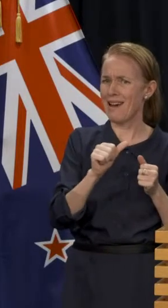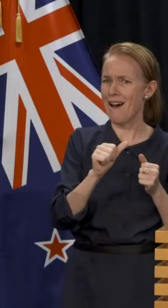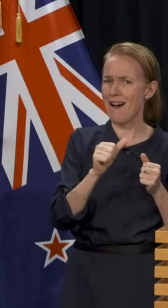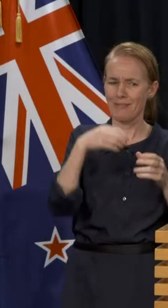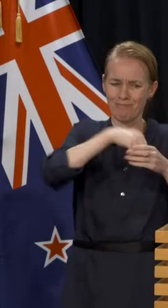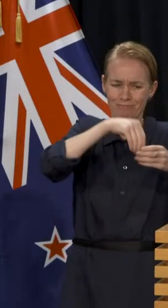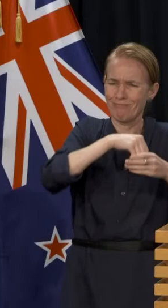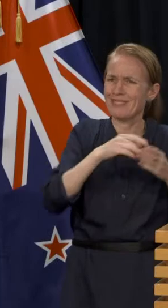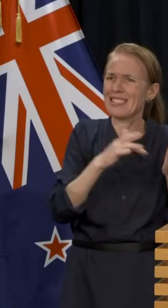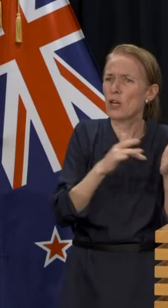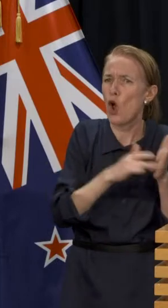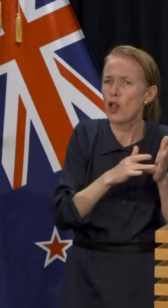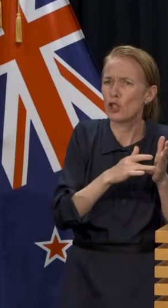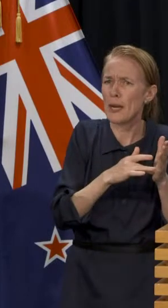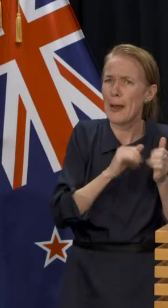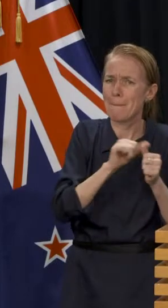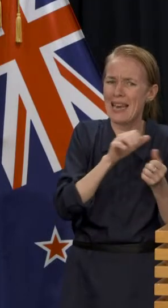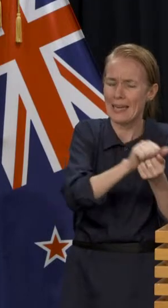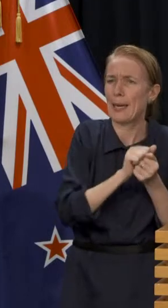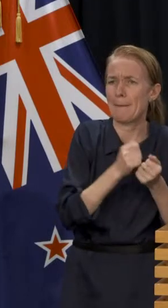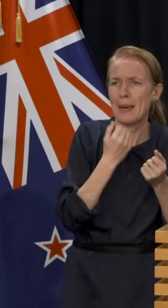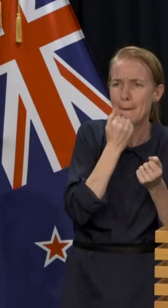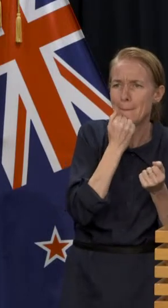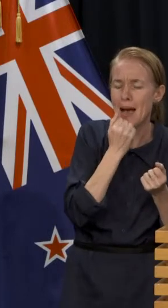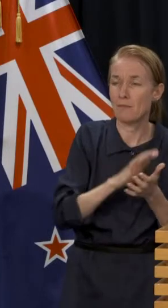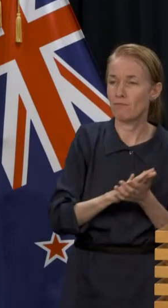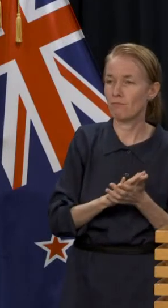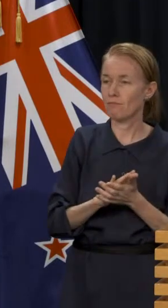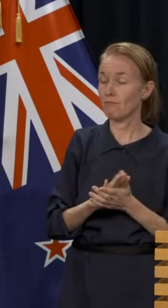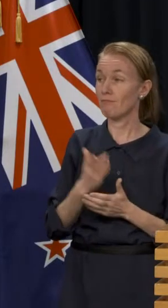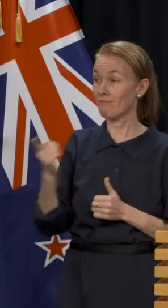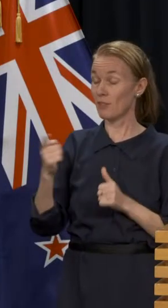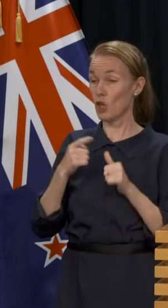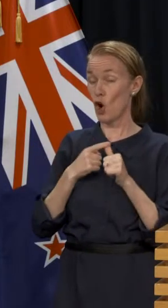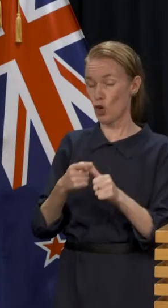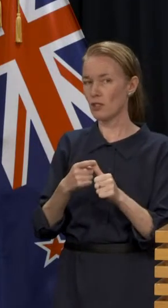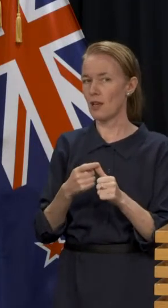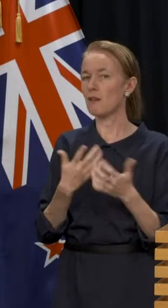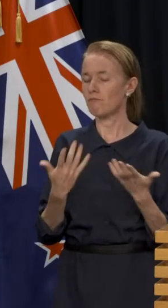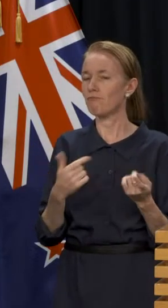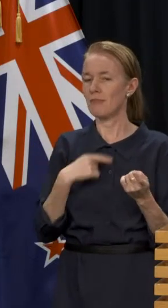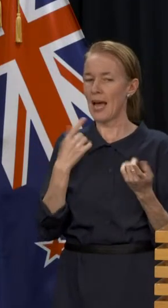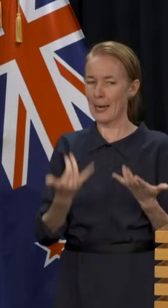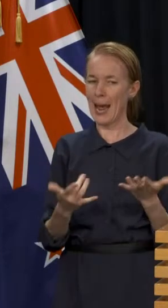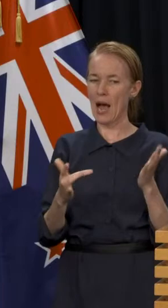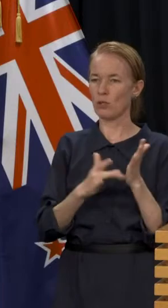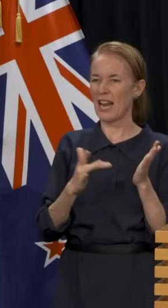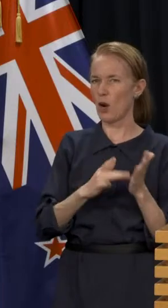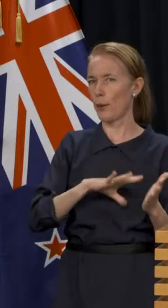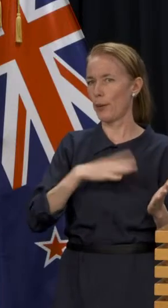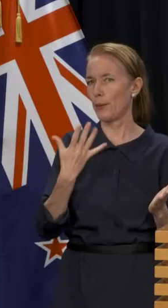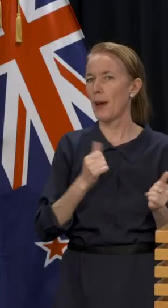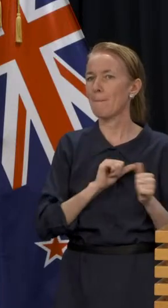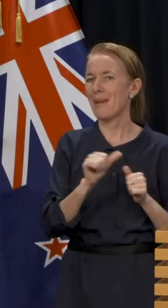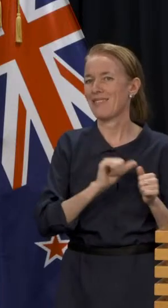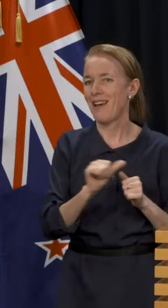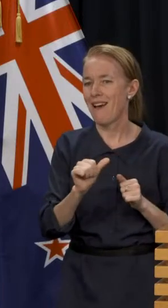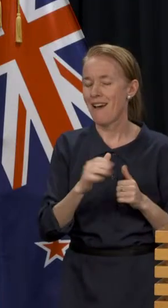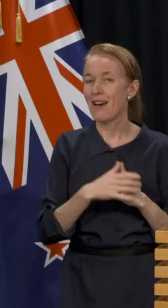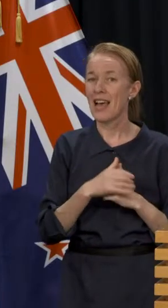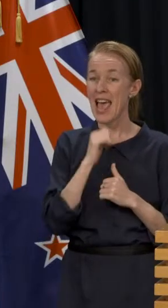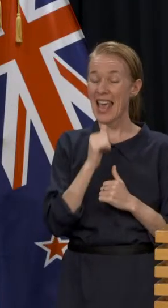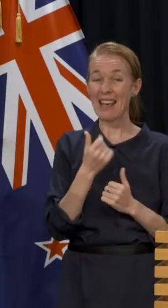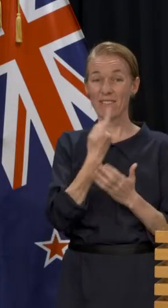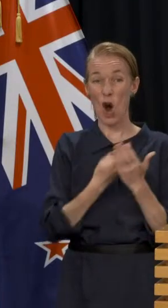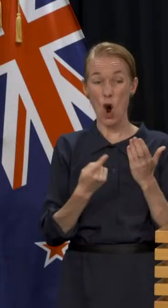we got from users was that if you can only scan a QR code and you can't add in extra data into it, then it's of limited use.